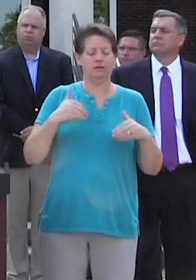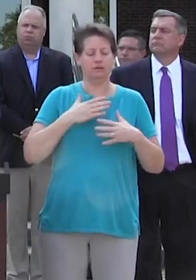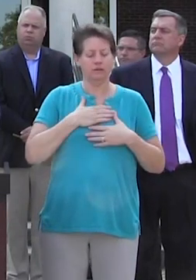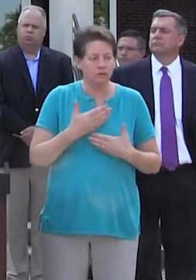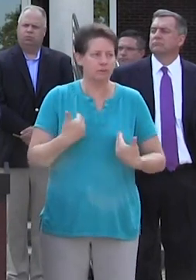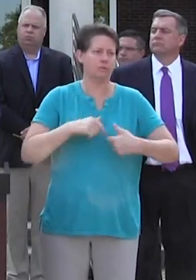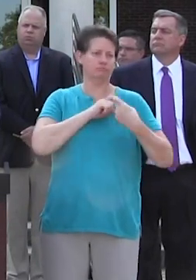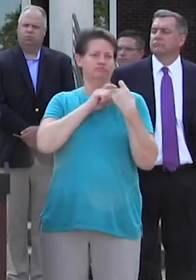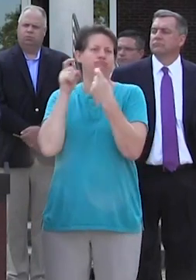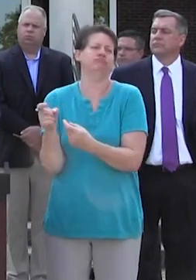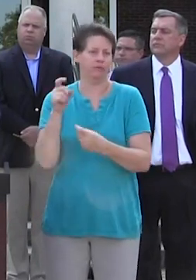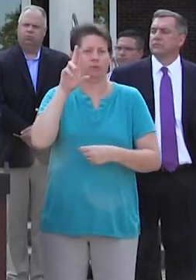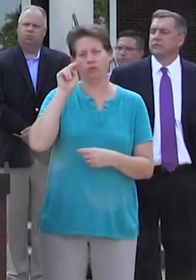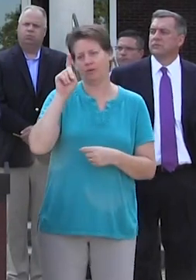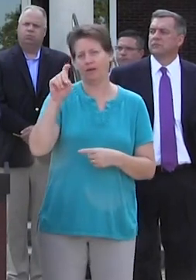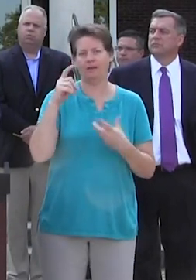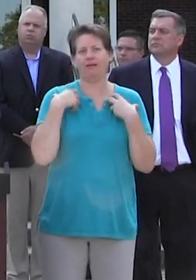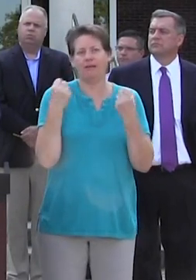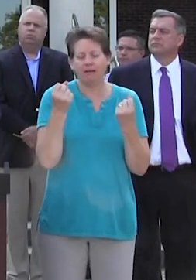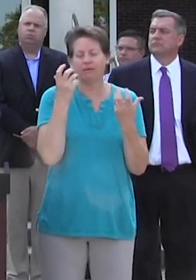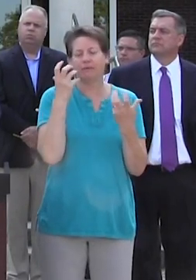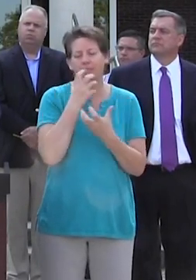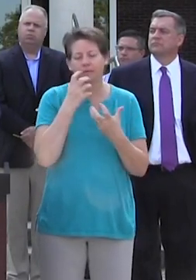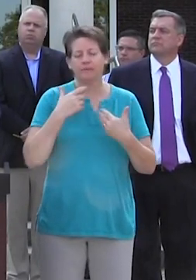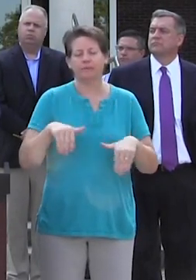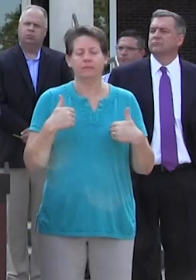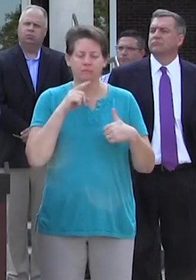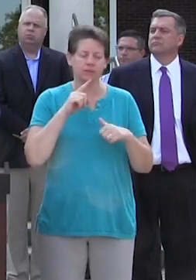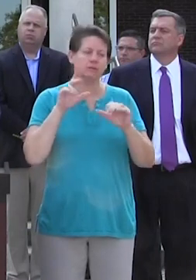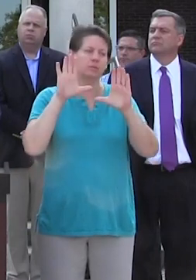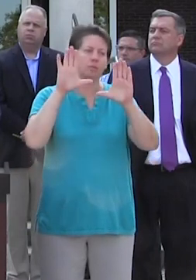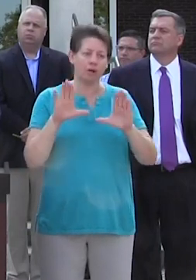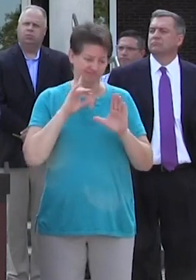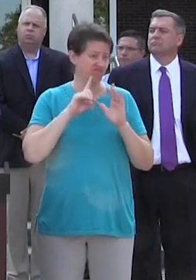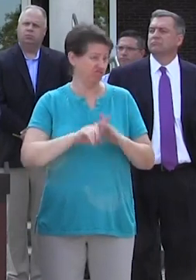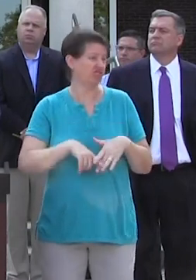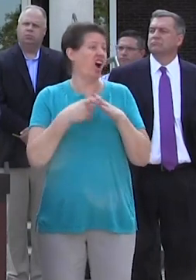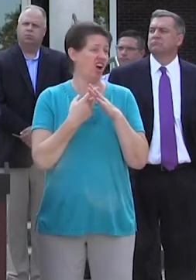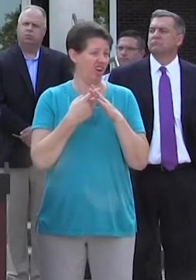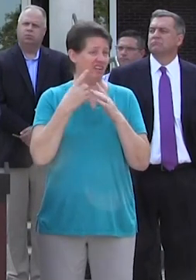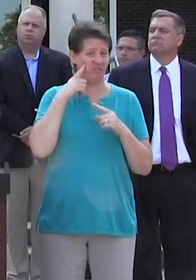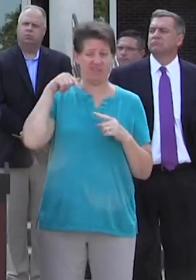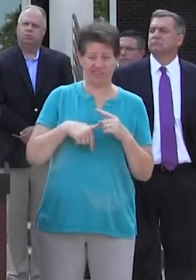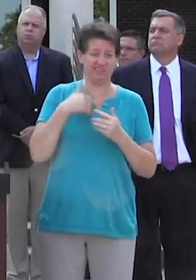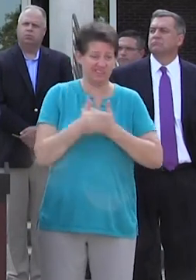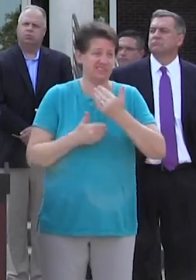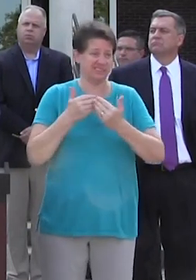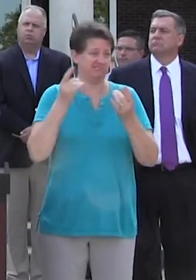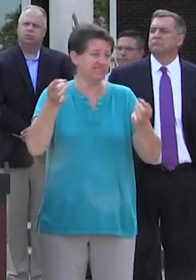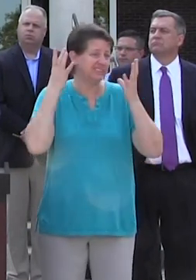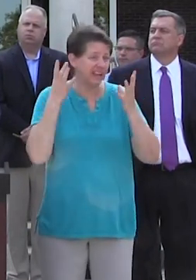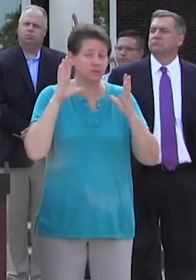gift by United Health is a wonderful start for this effort. We hope it